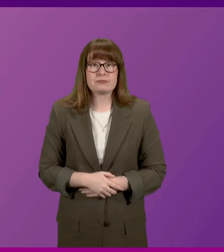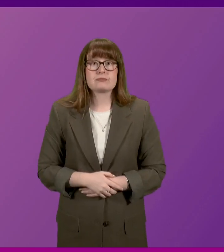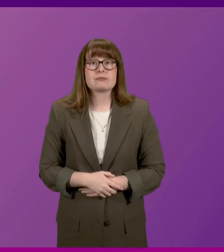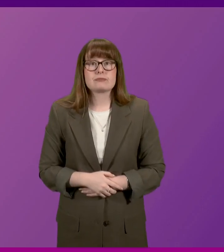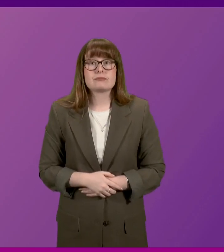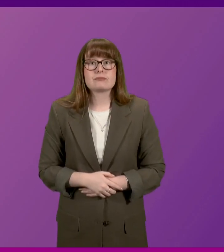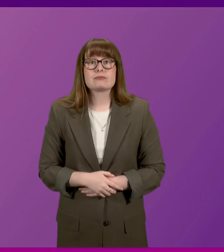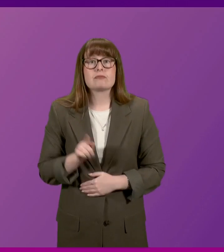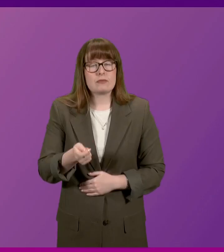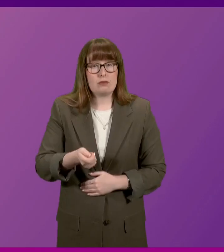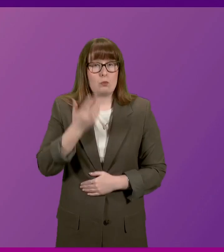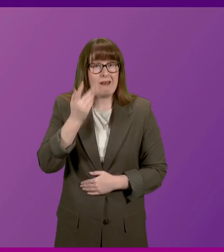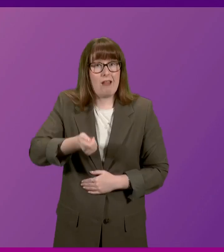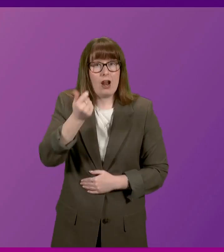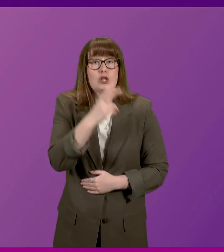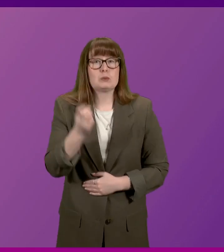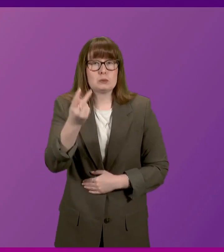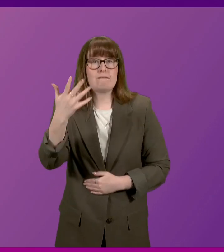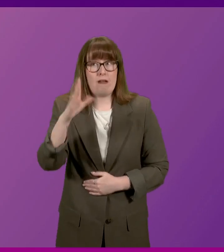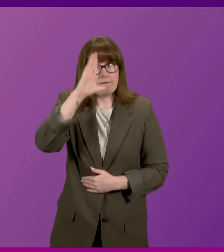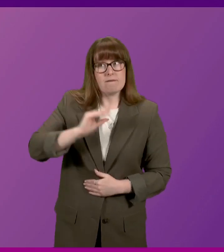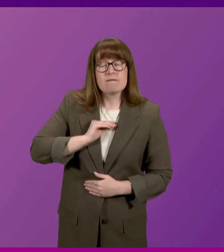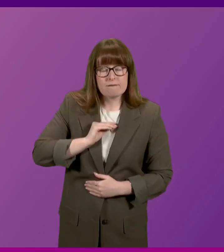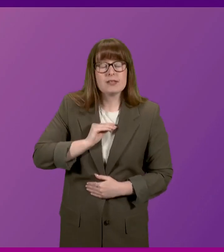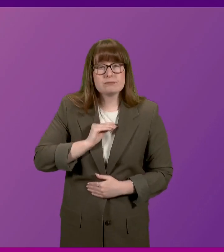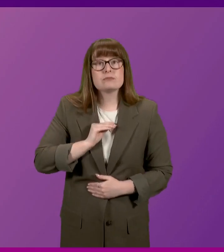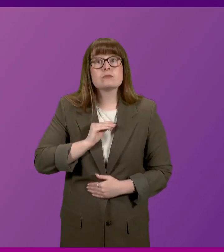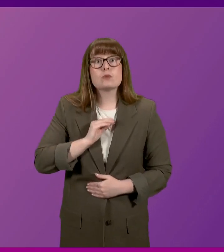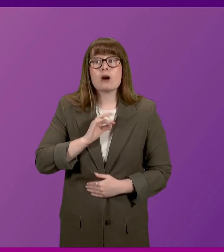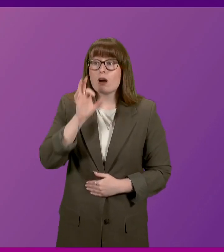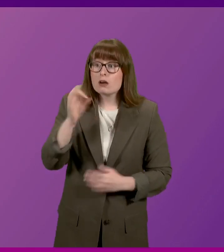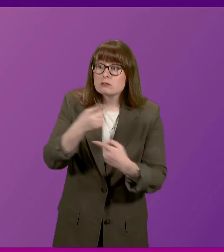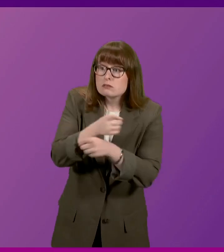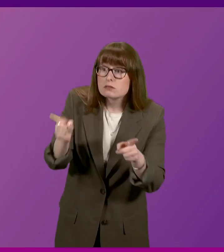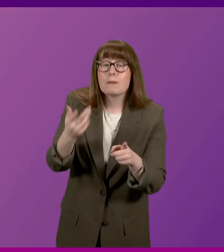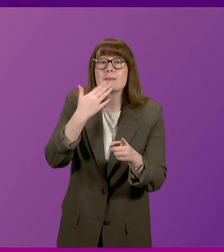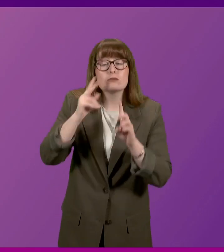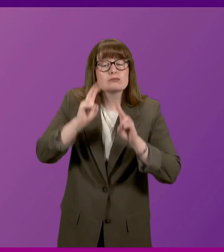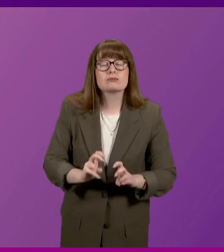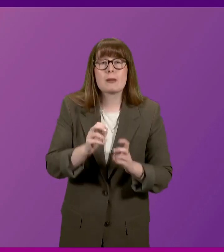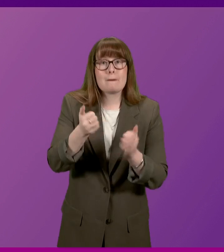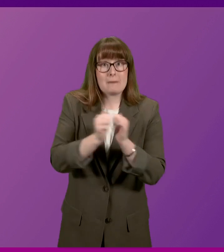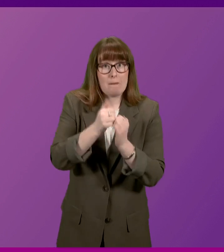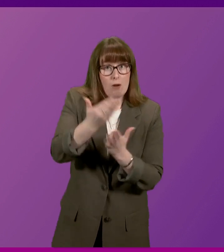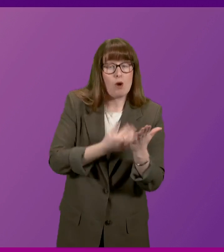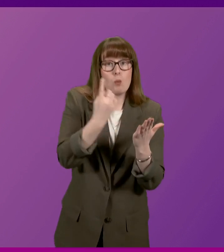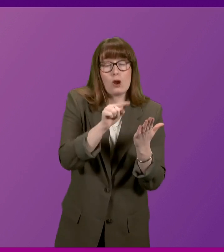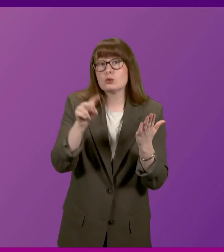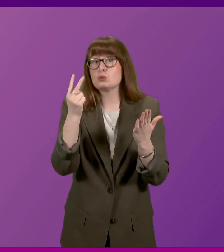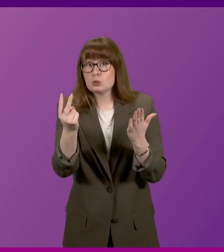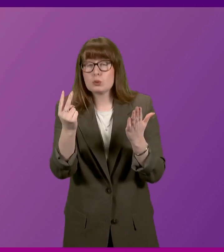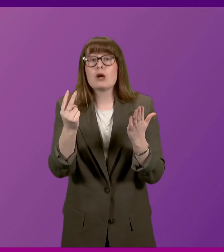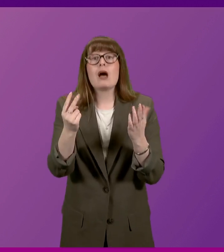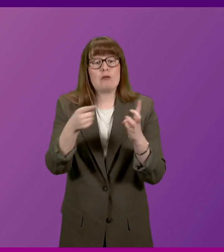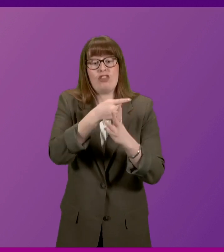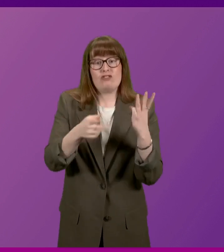BSL Act in early 2025. I therefore refer members to papers 1 and 2 and welcome to the meeting 3